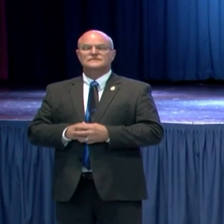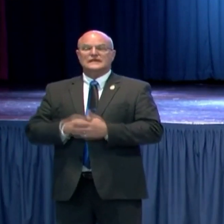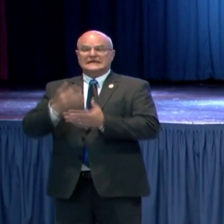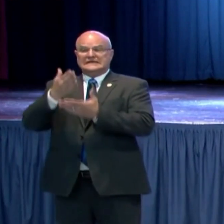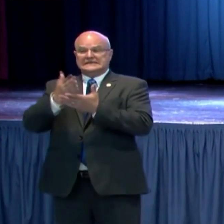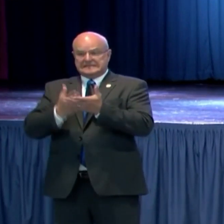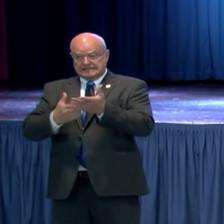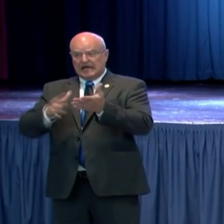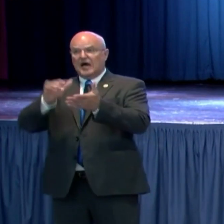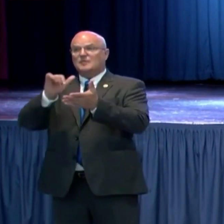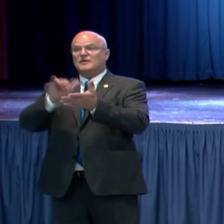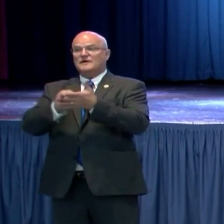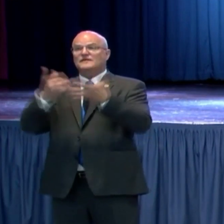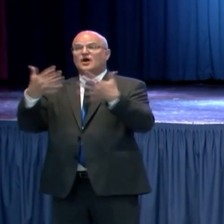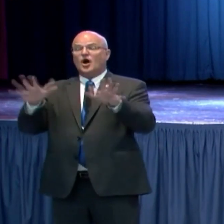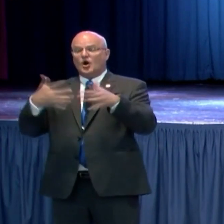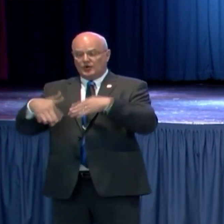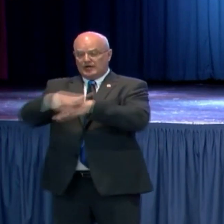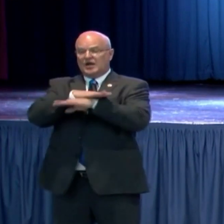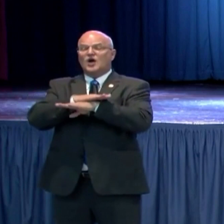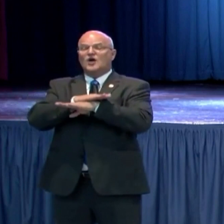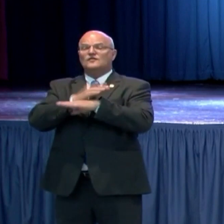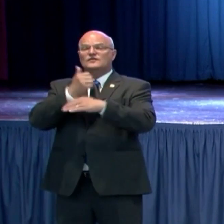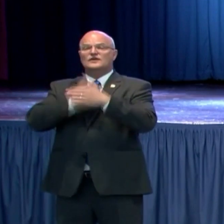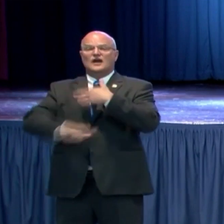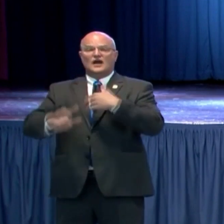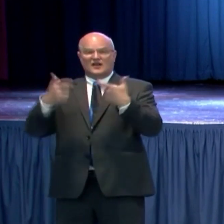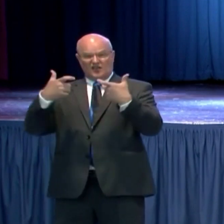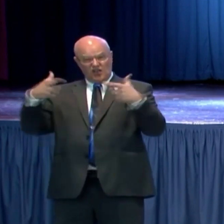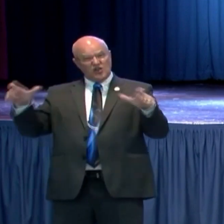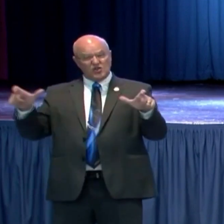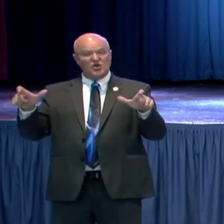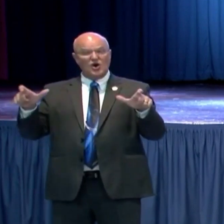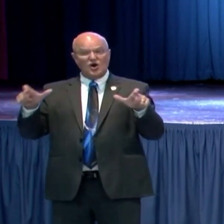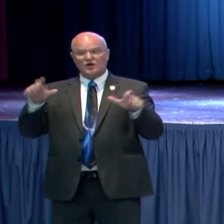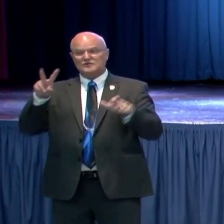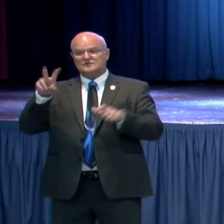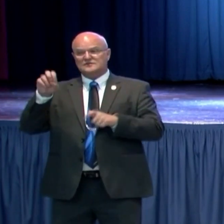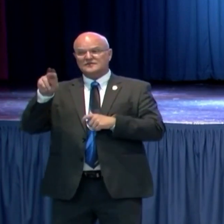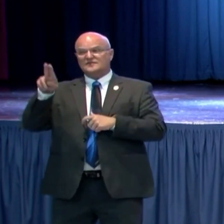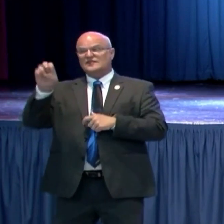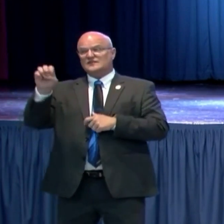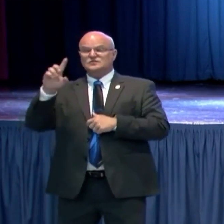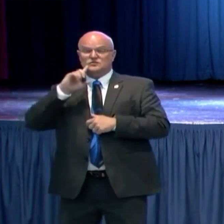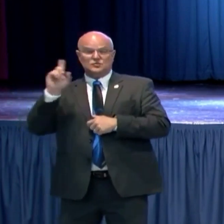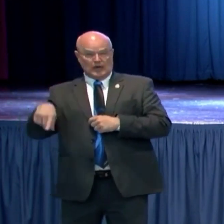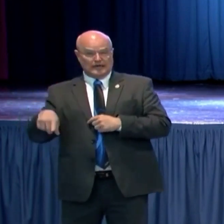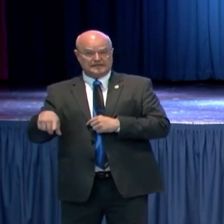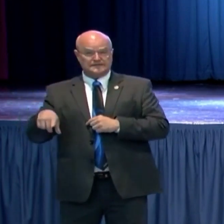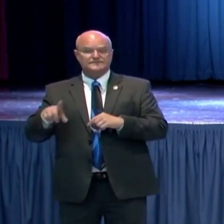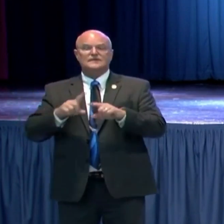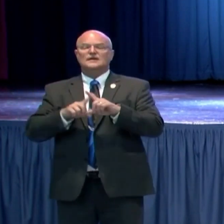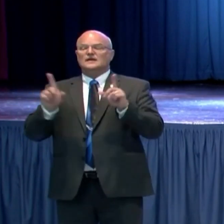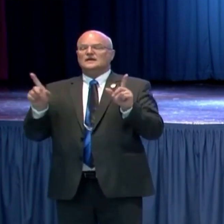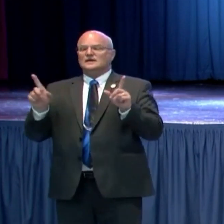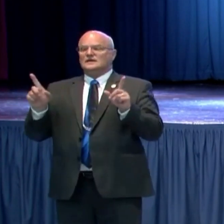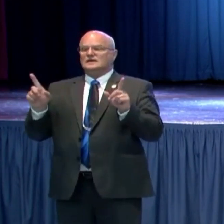Some of that will be is already covered under the large indoor venues directive,